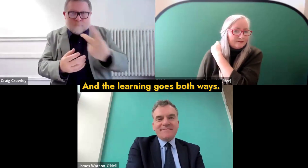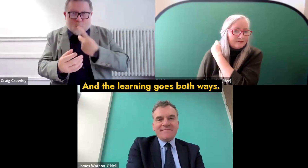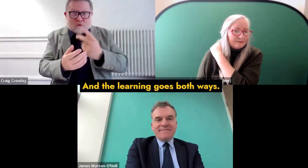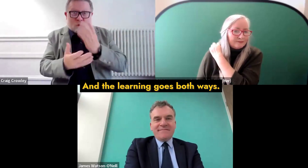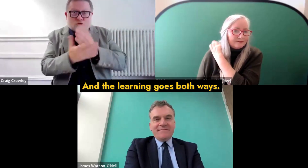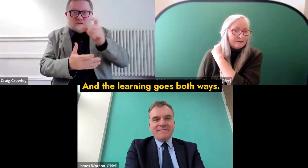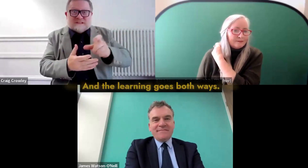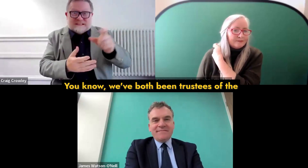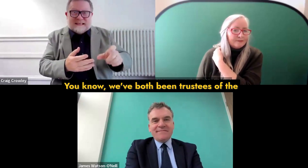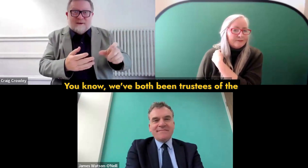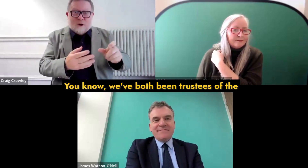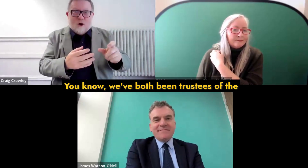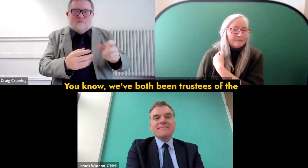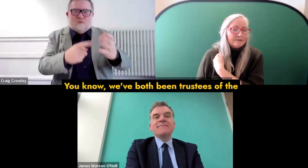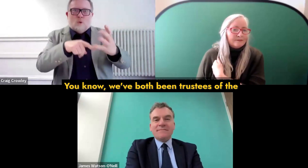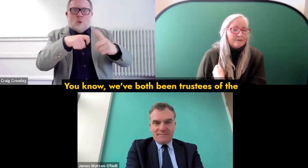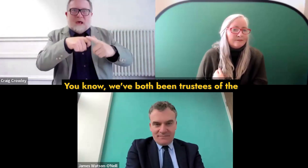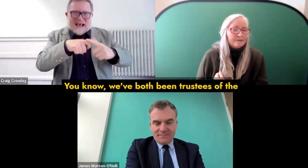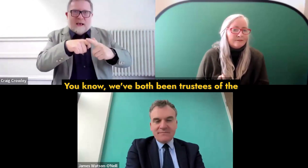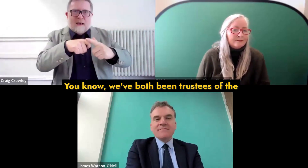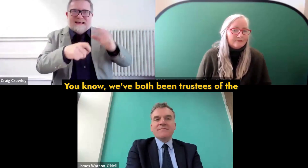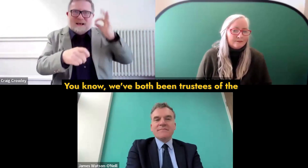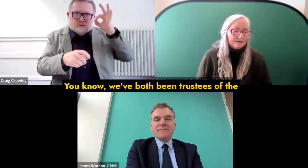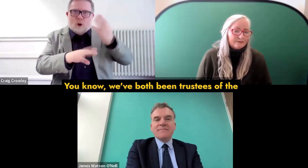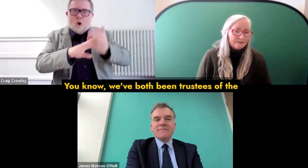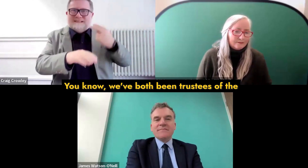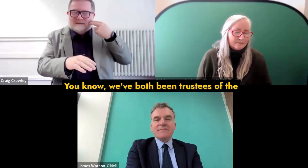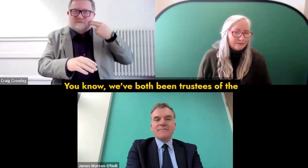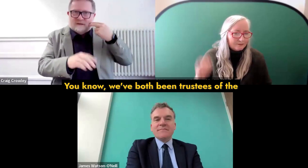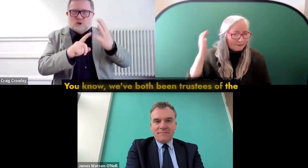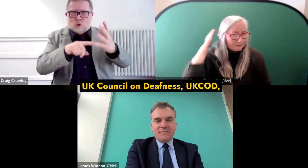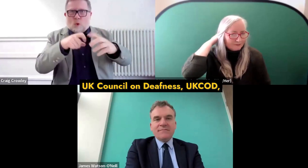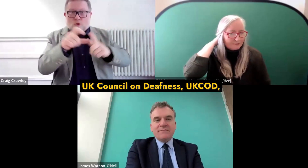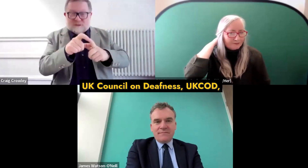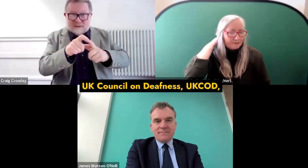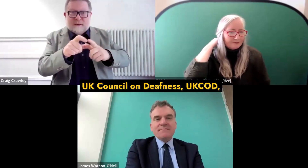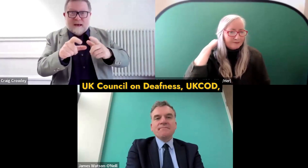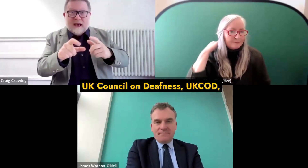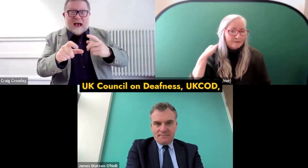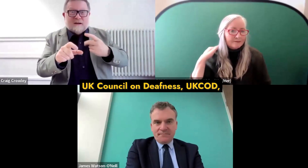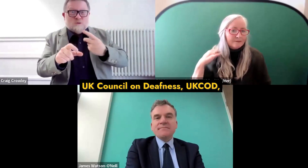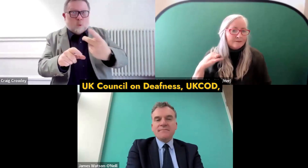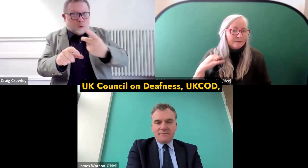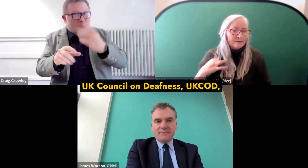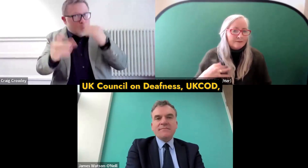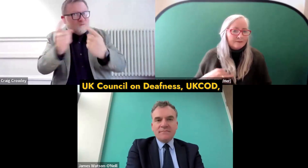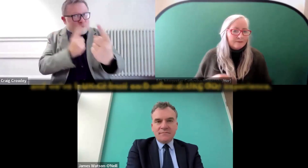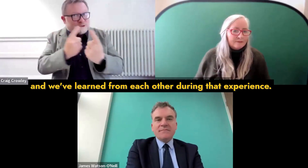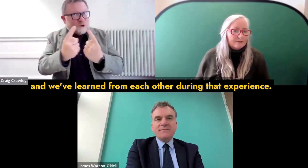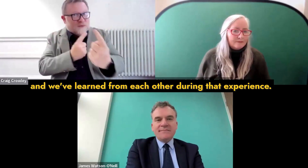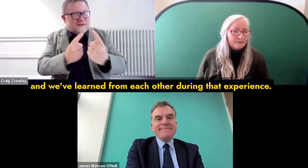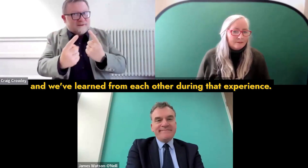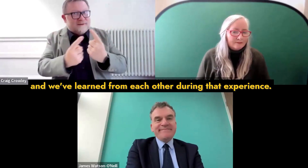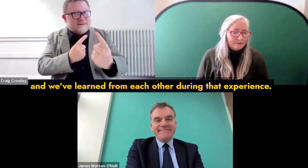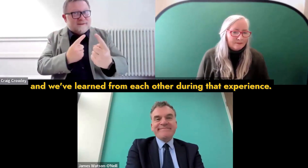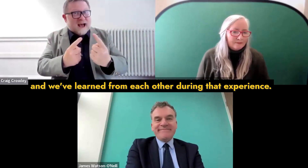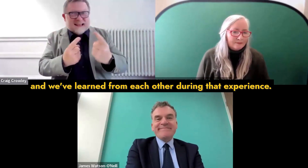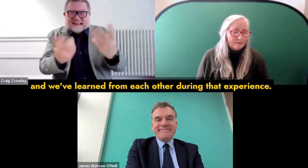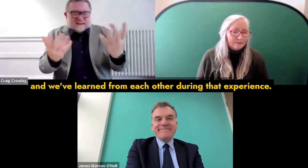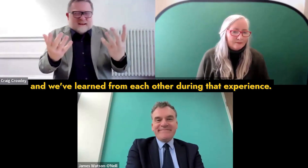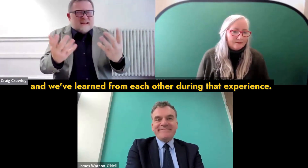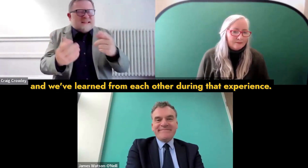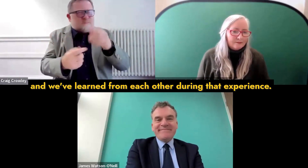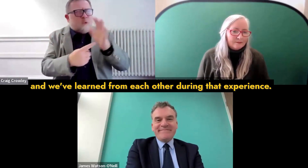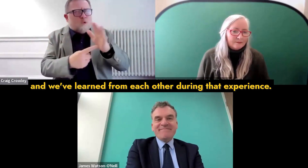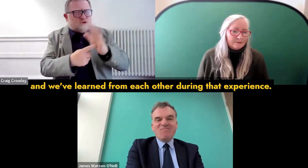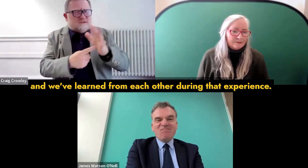goes both ways. We've both been trustees of the UK Council on Deafness, UK COD, and we've learned